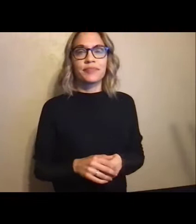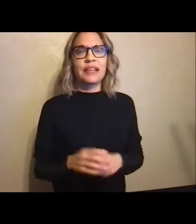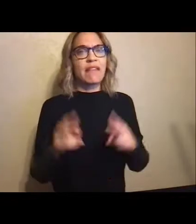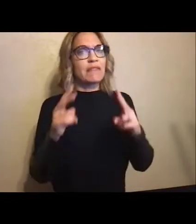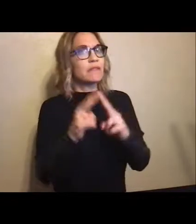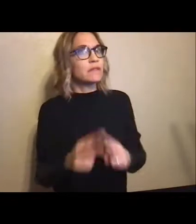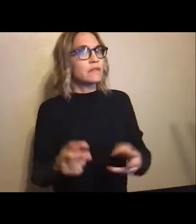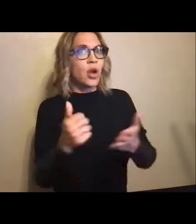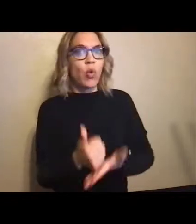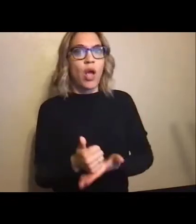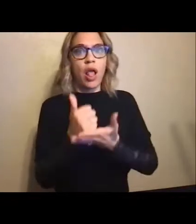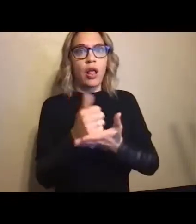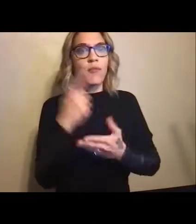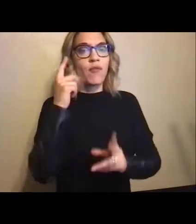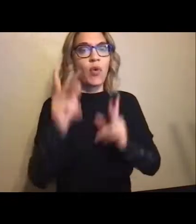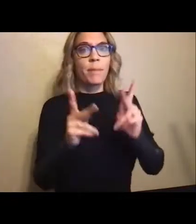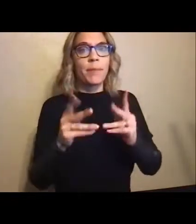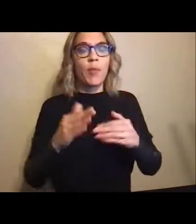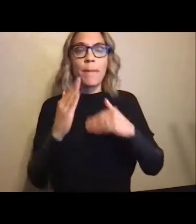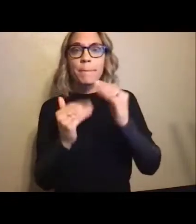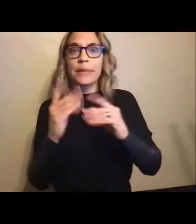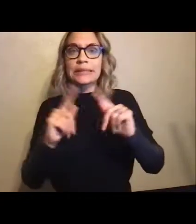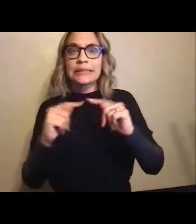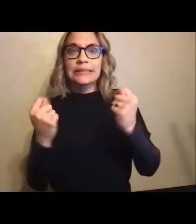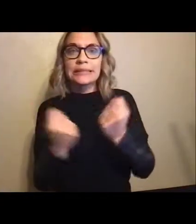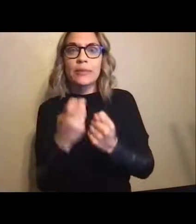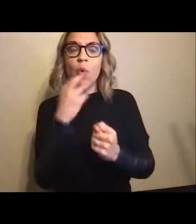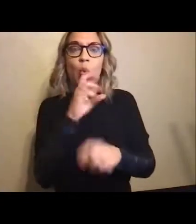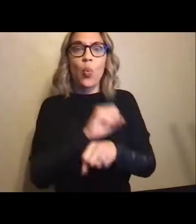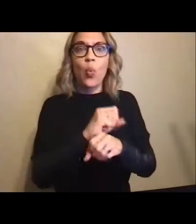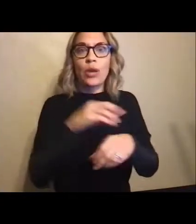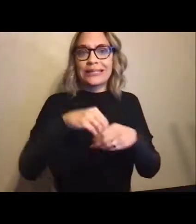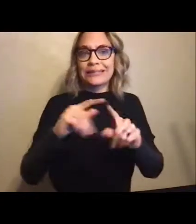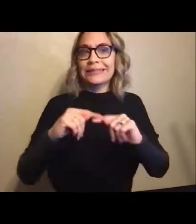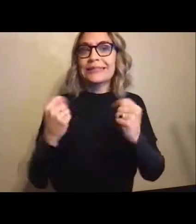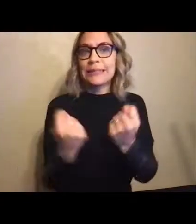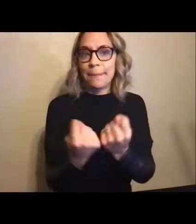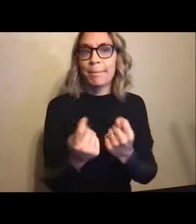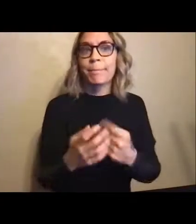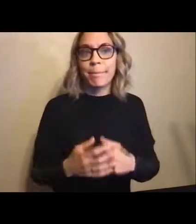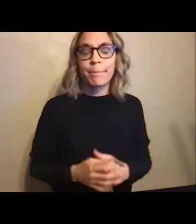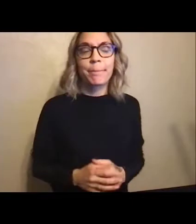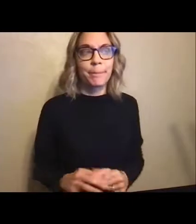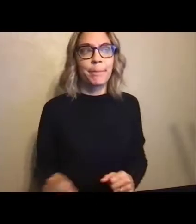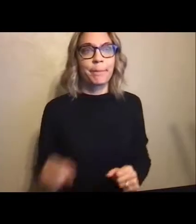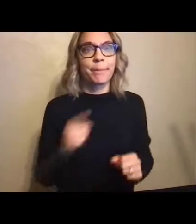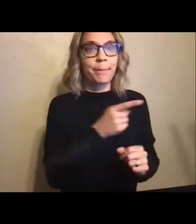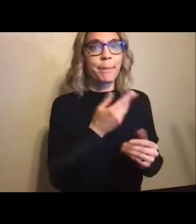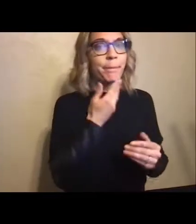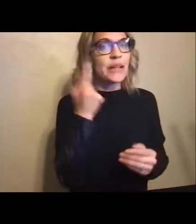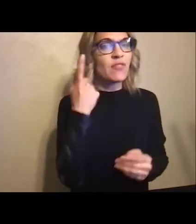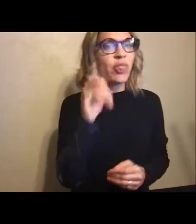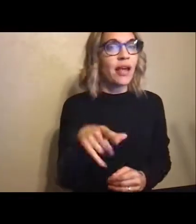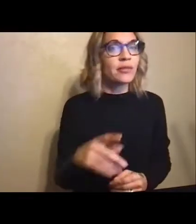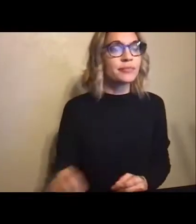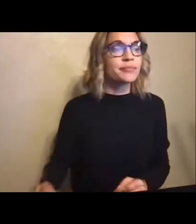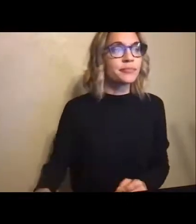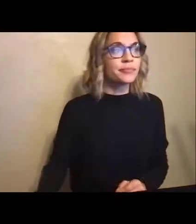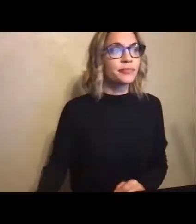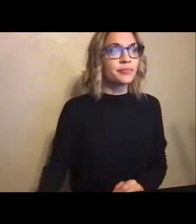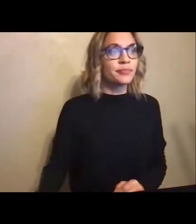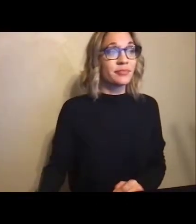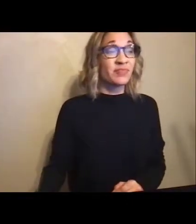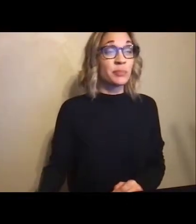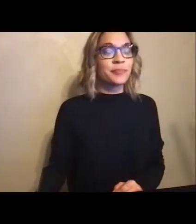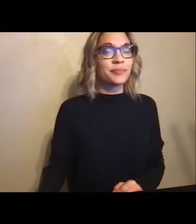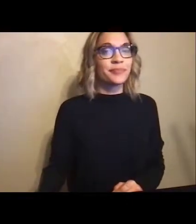great tool. So that one's Asana. Super helpful. And I think it helps people who work in teams or who